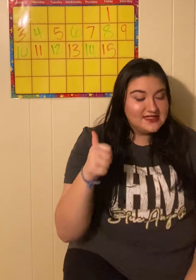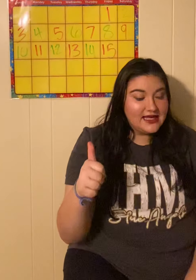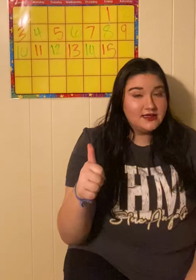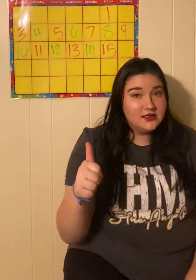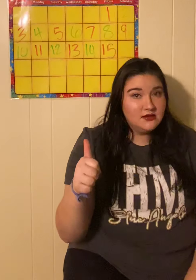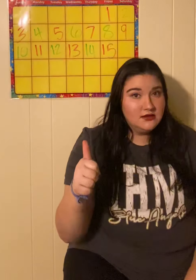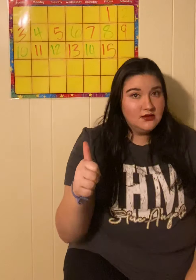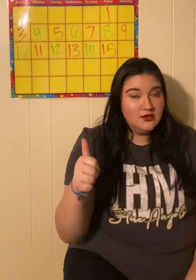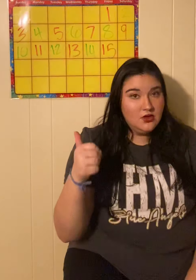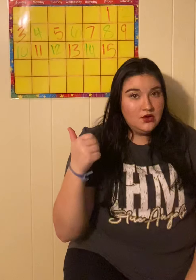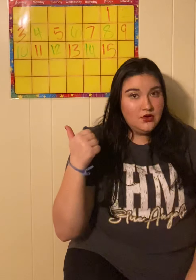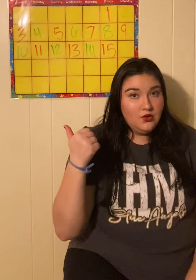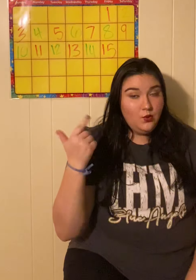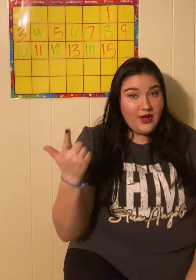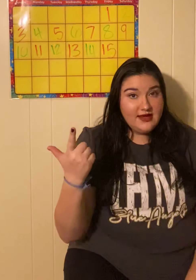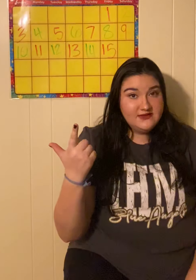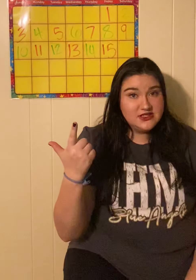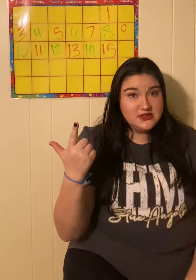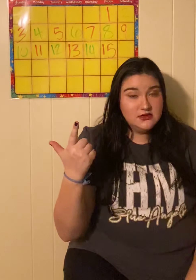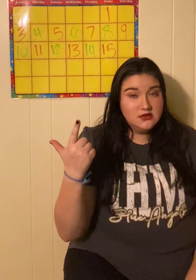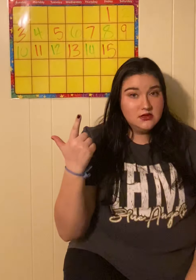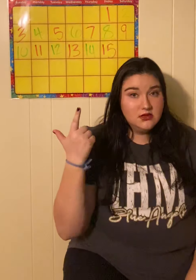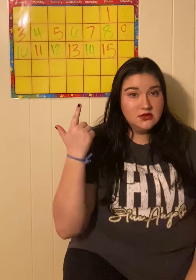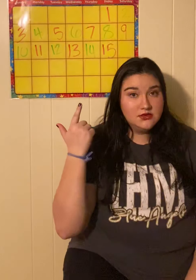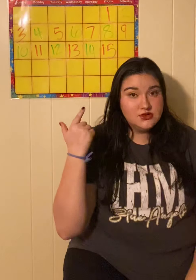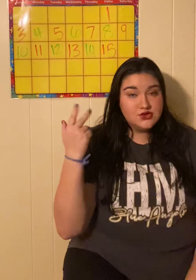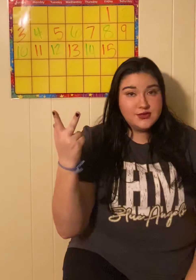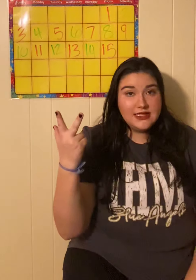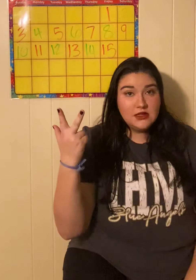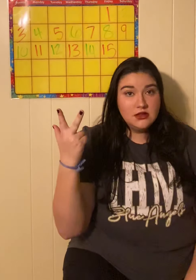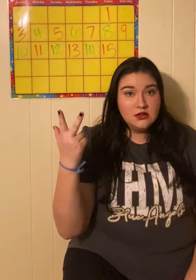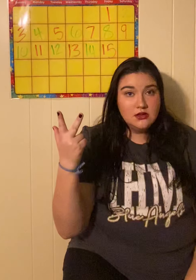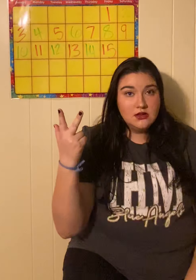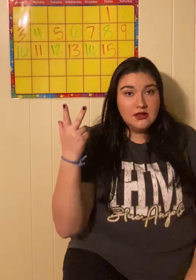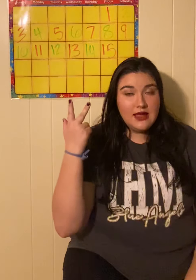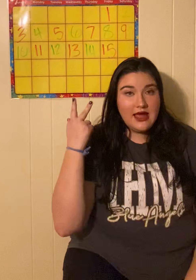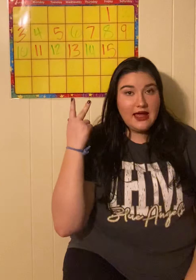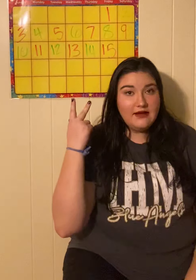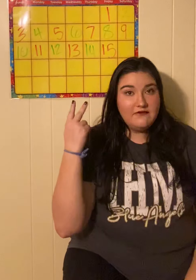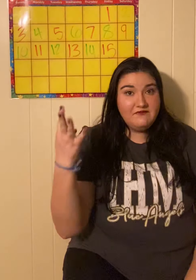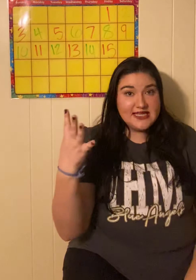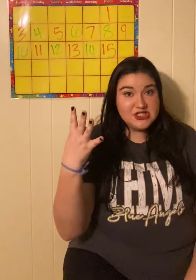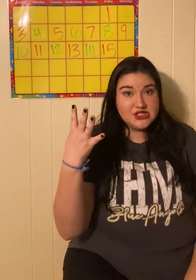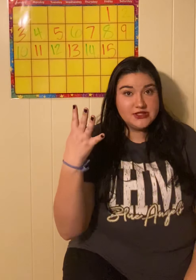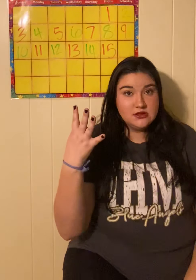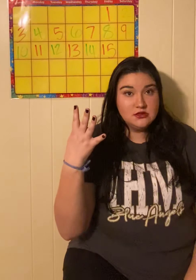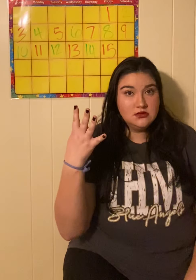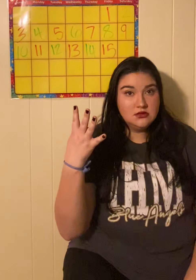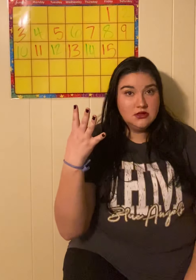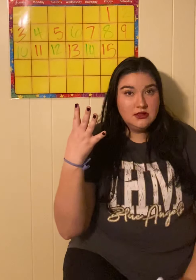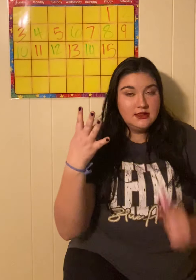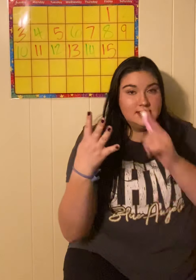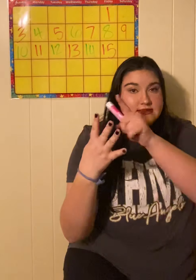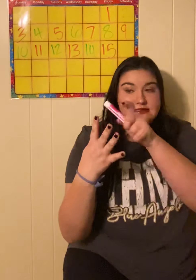sand, waves, tree, and fish.